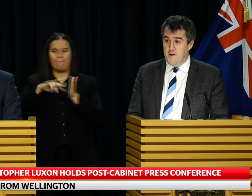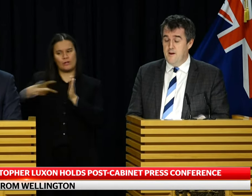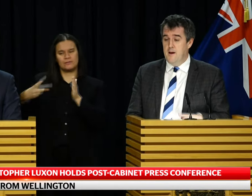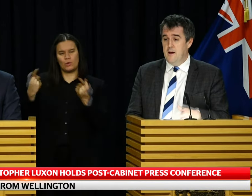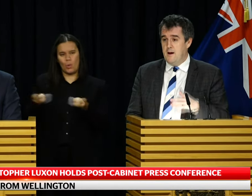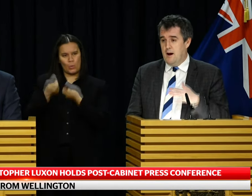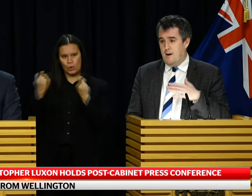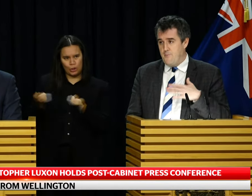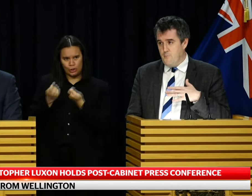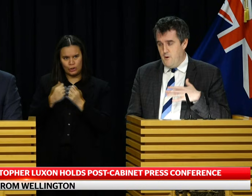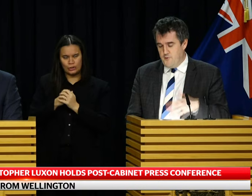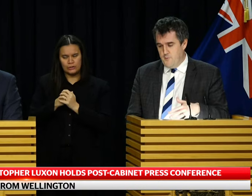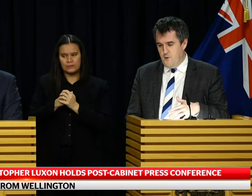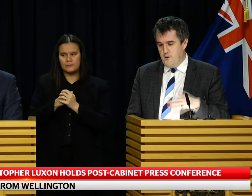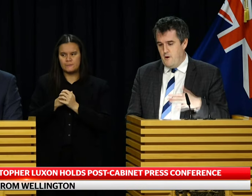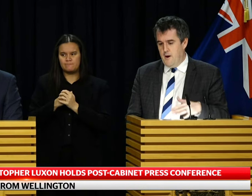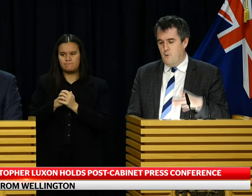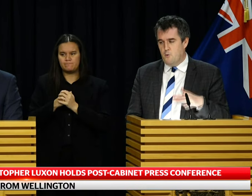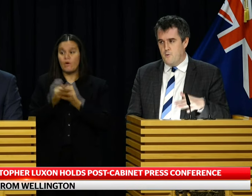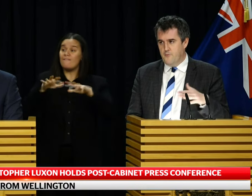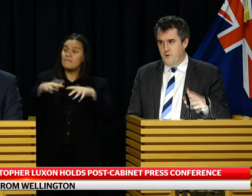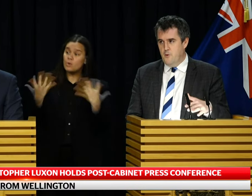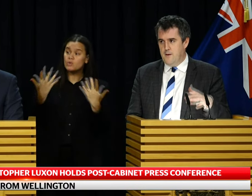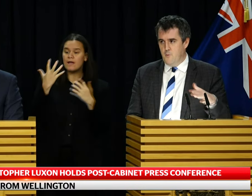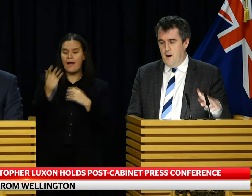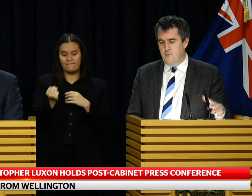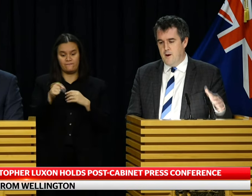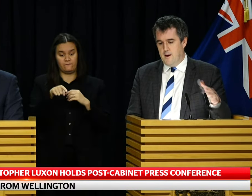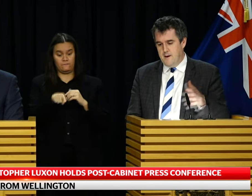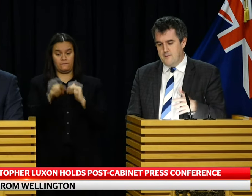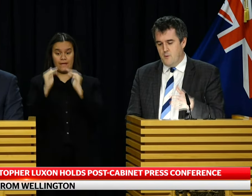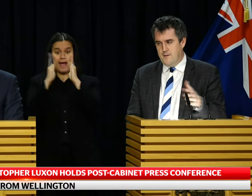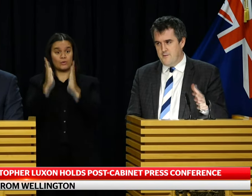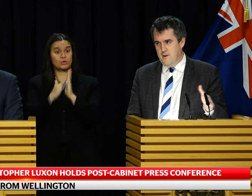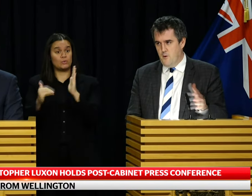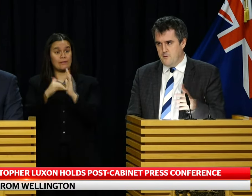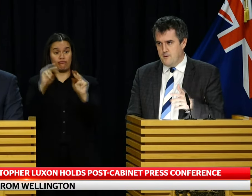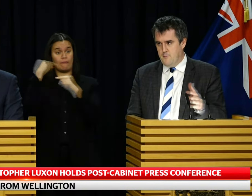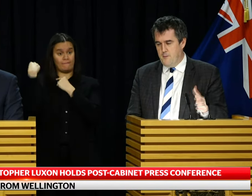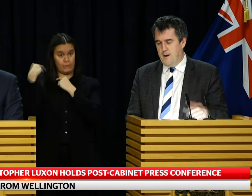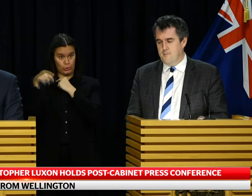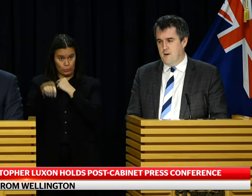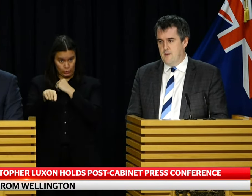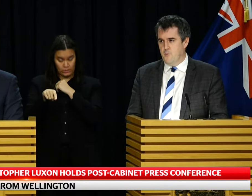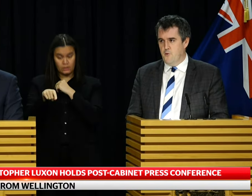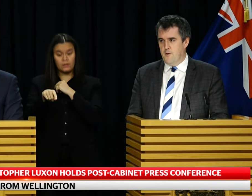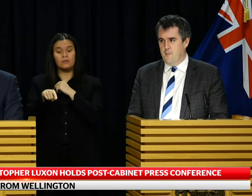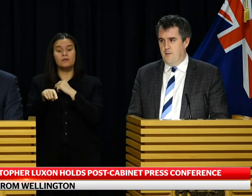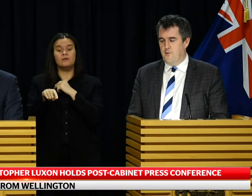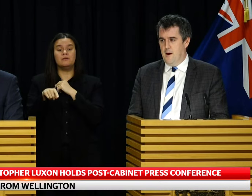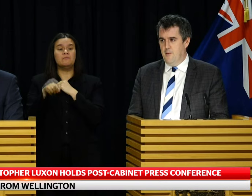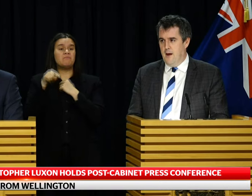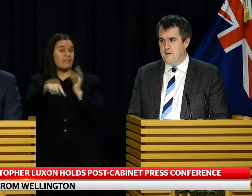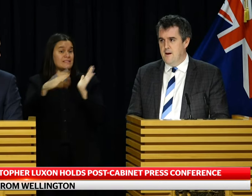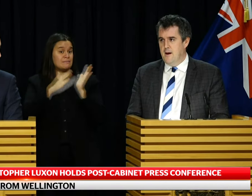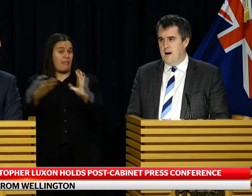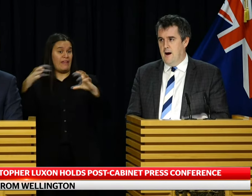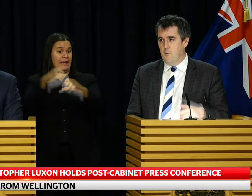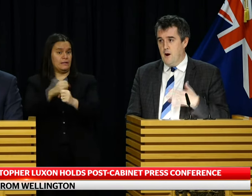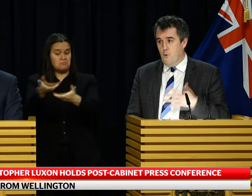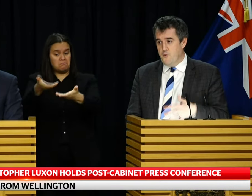social housing. Obviously, we've got the Kāinga Ora review underway. We're going to need to wait and see what comes back at, towards the end of the month around